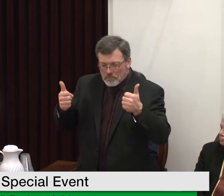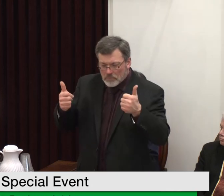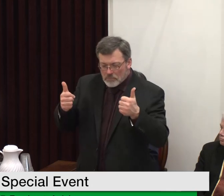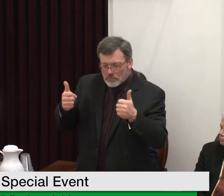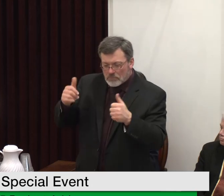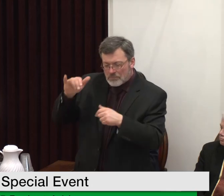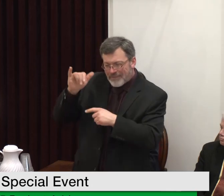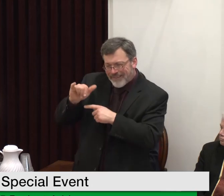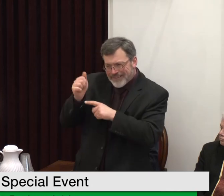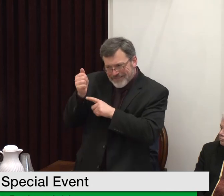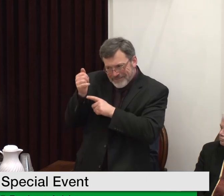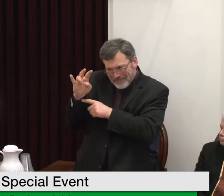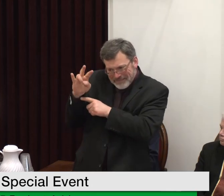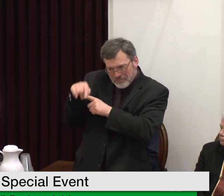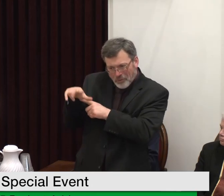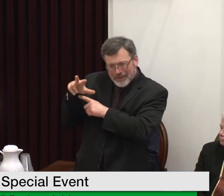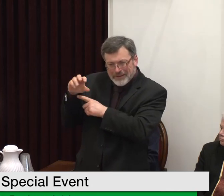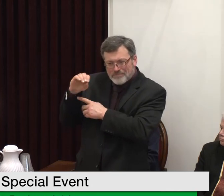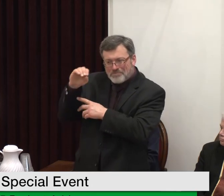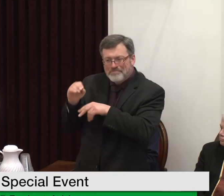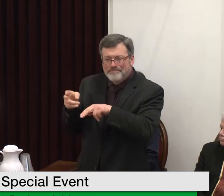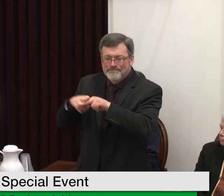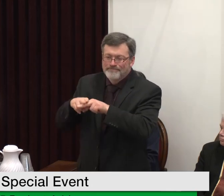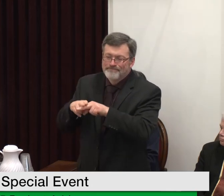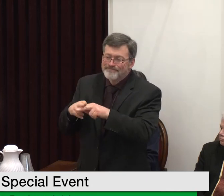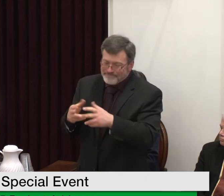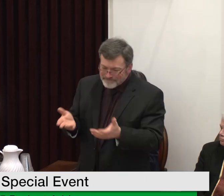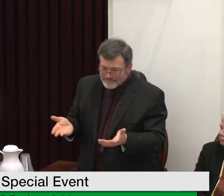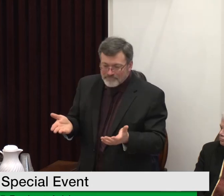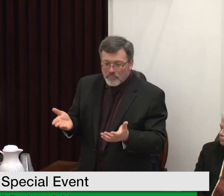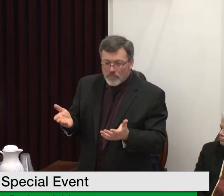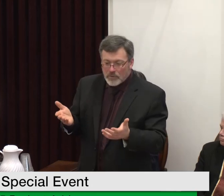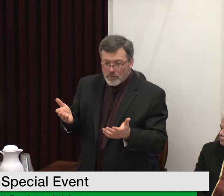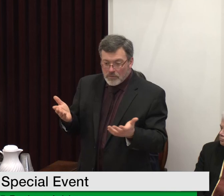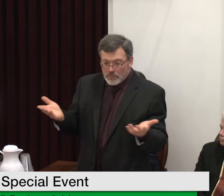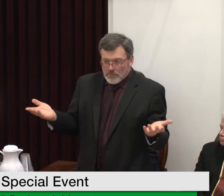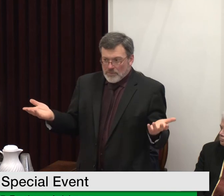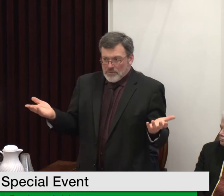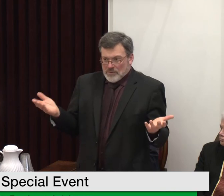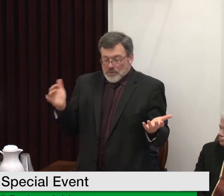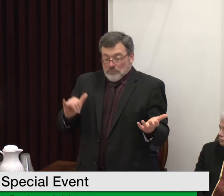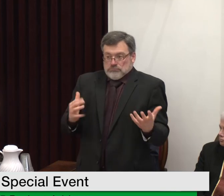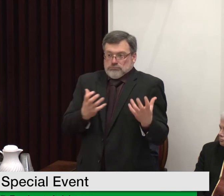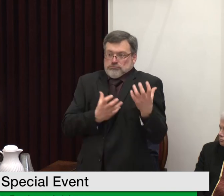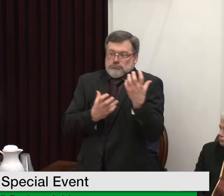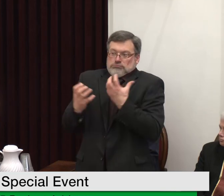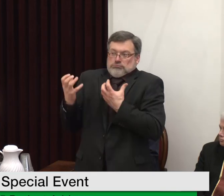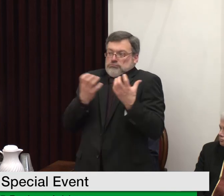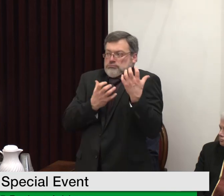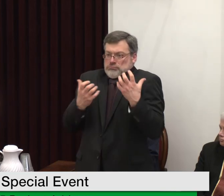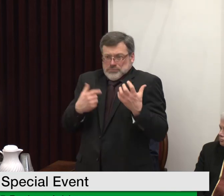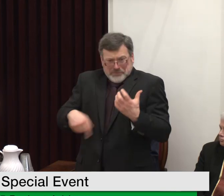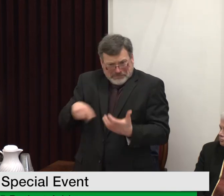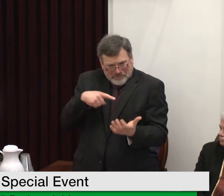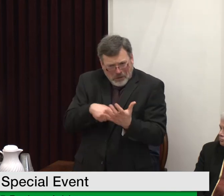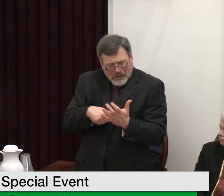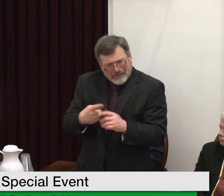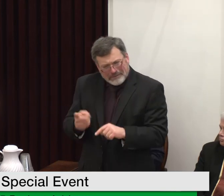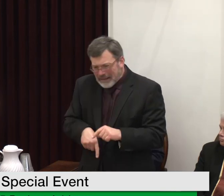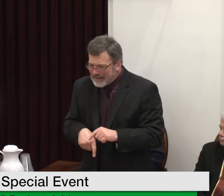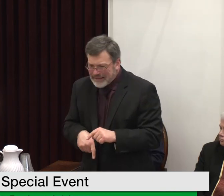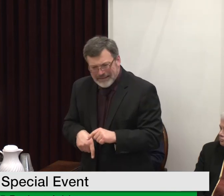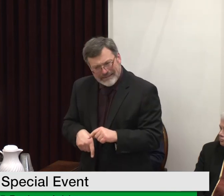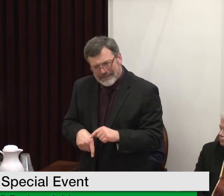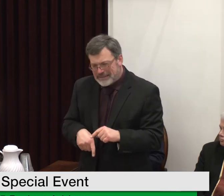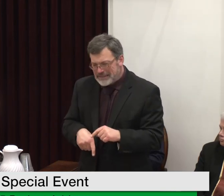17.3% vermonter can't afford this increase and when you consider it comes with stagnant